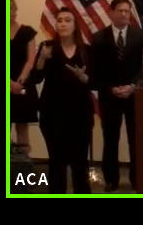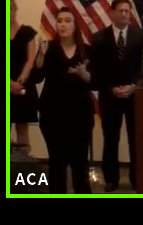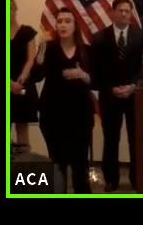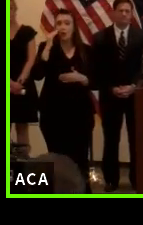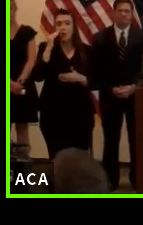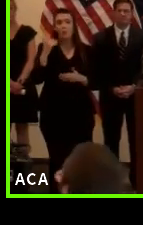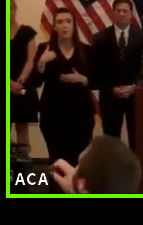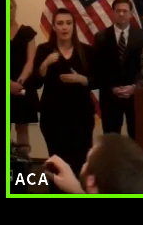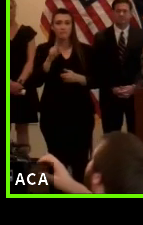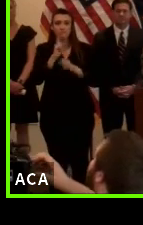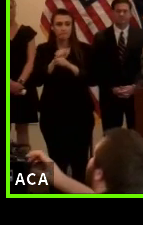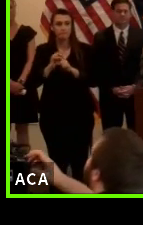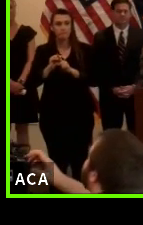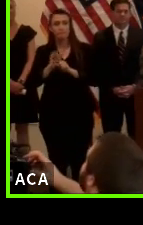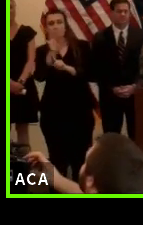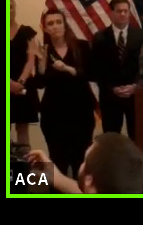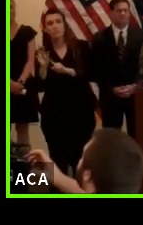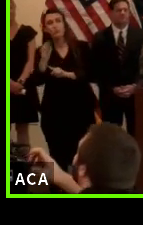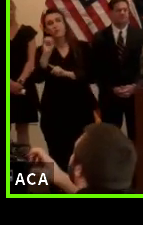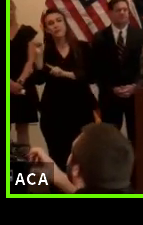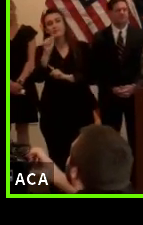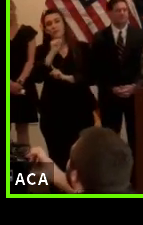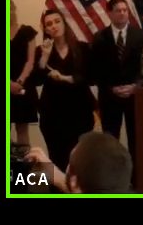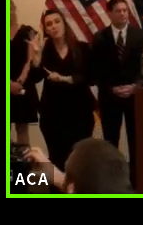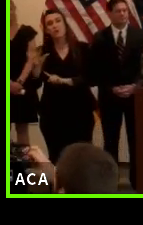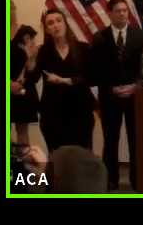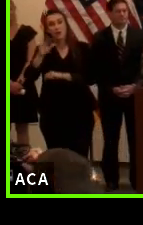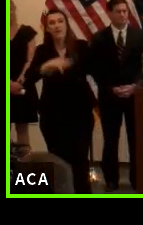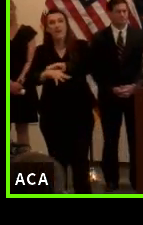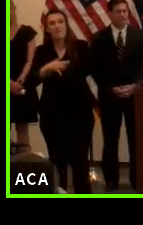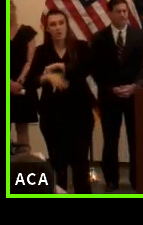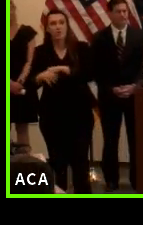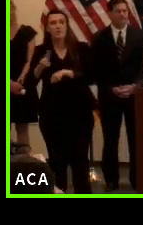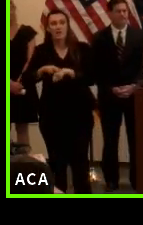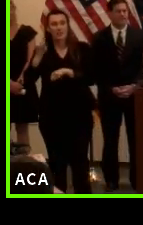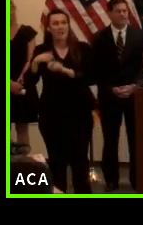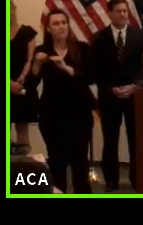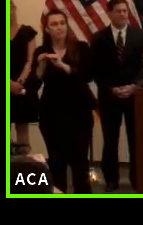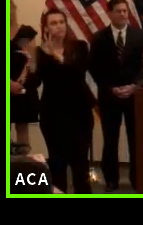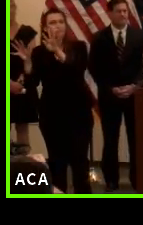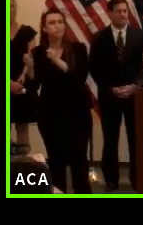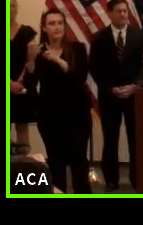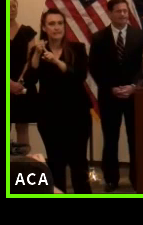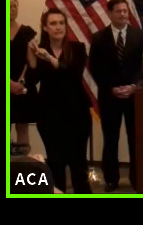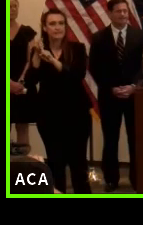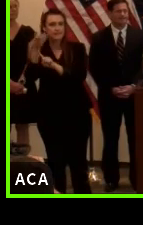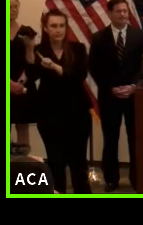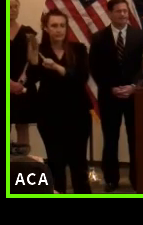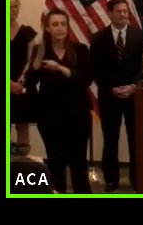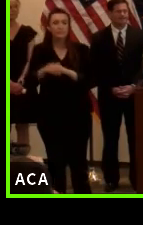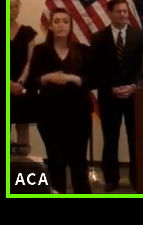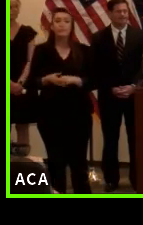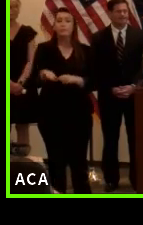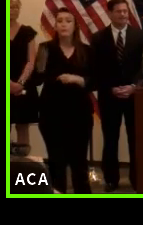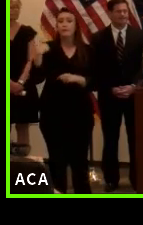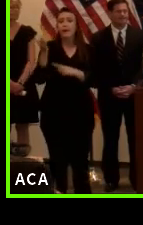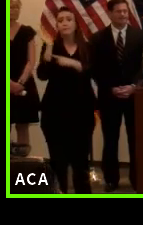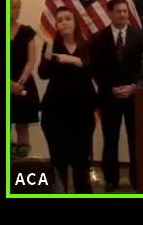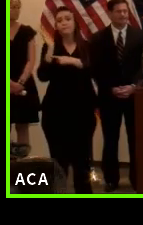been a significant outbreak in northeastern Arizona on the Navajo Nation. And since we last met on